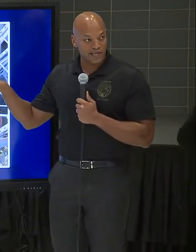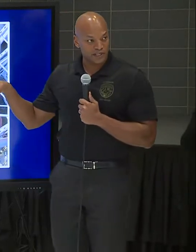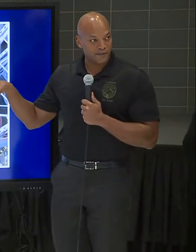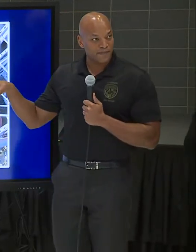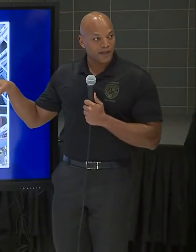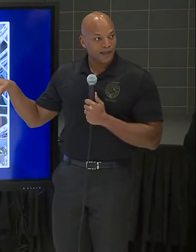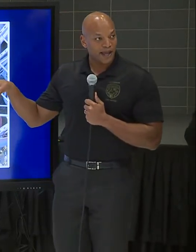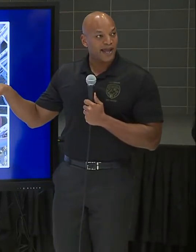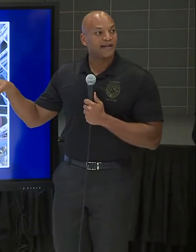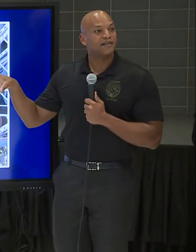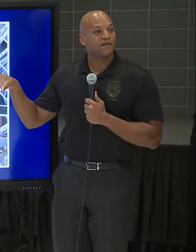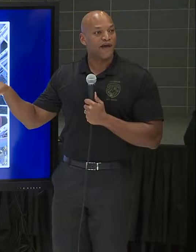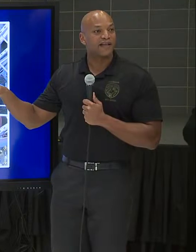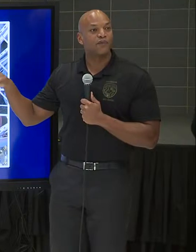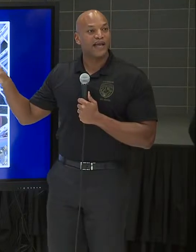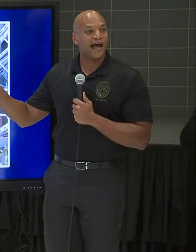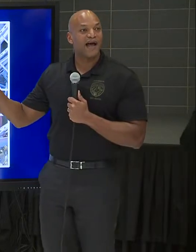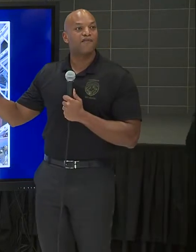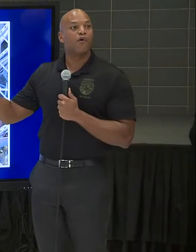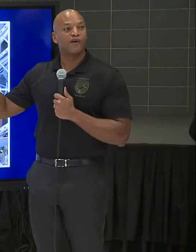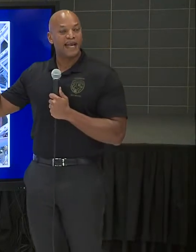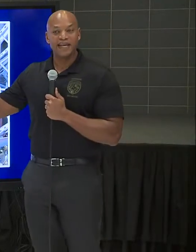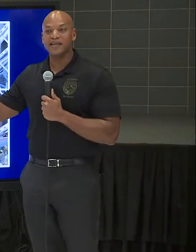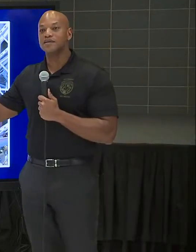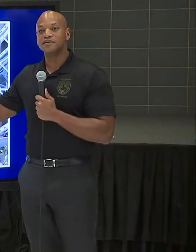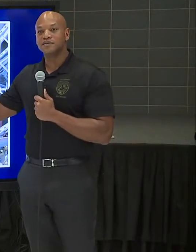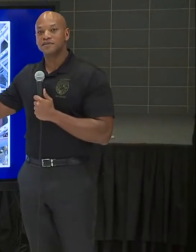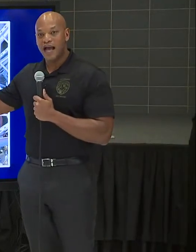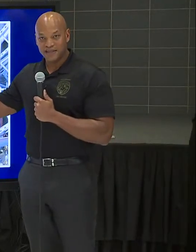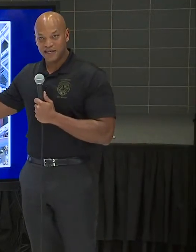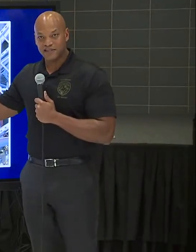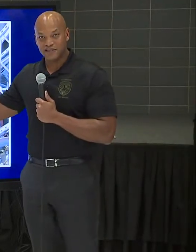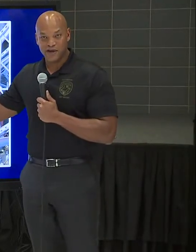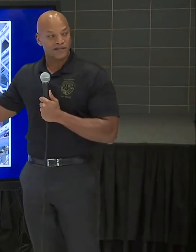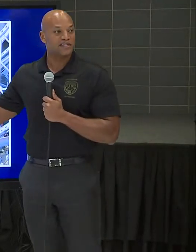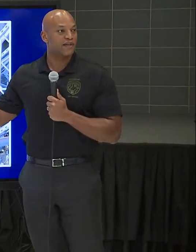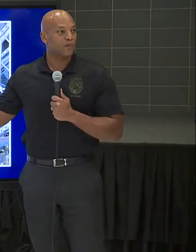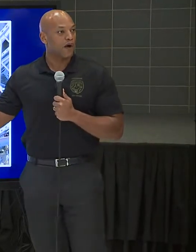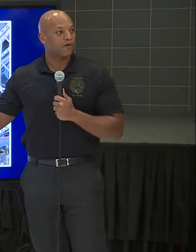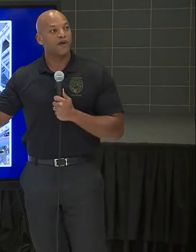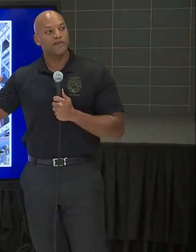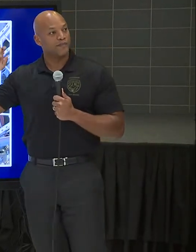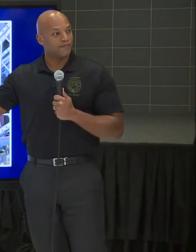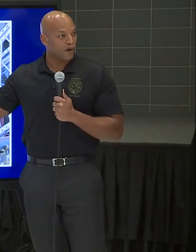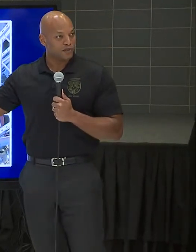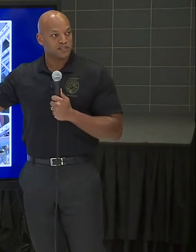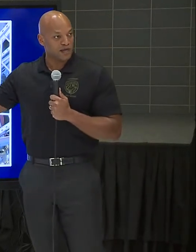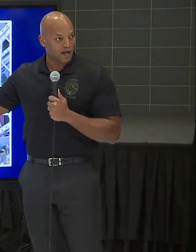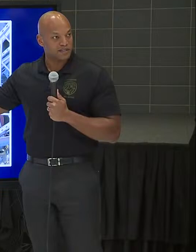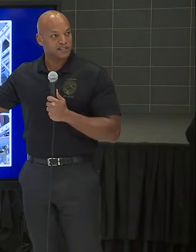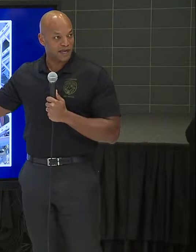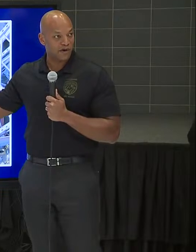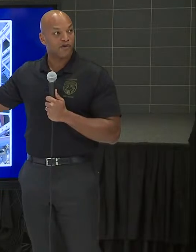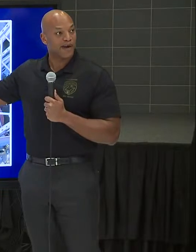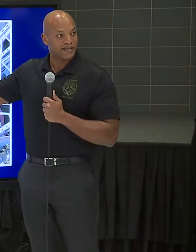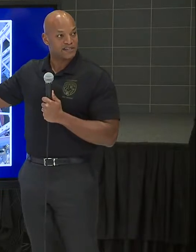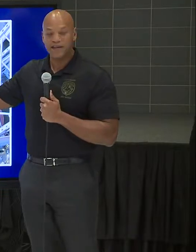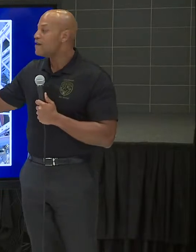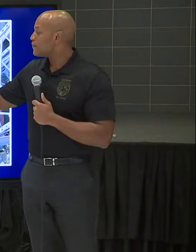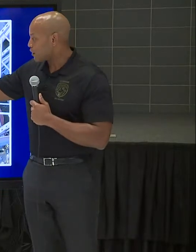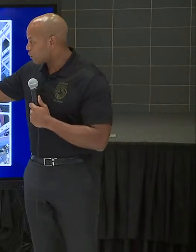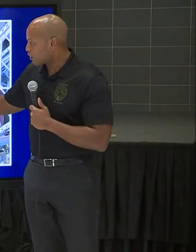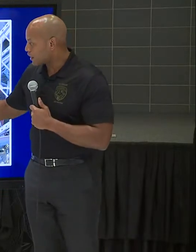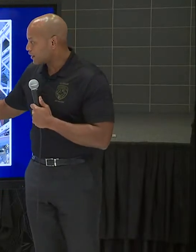this organization and the fact that we have over 80 assets that are inside the water, whether they be boats, tugs, et cetera,